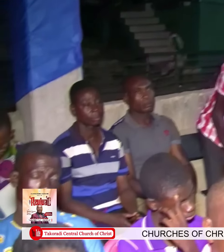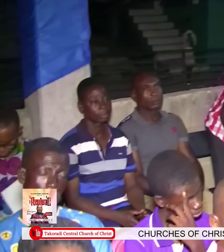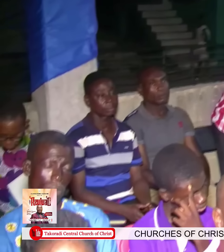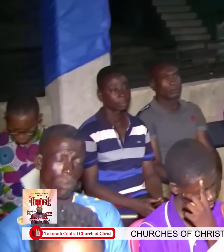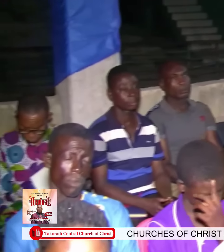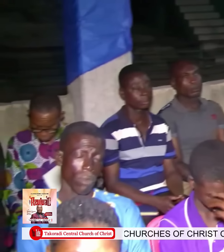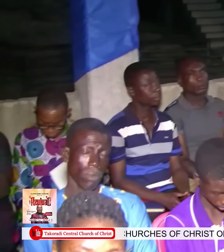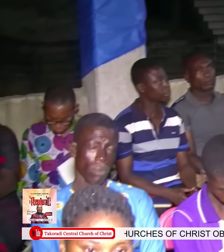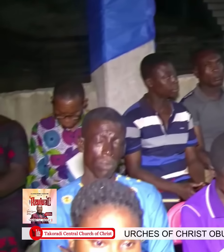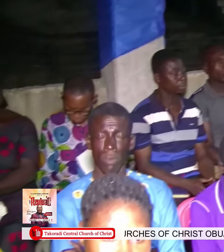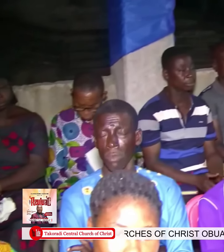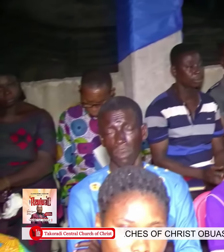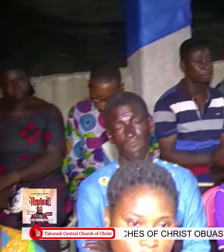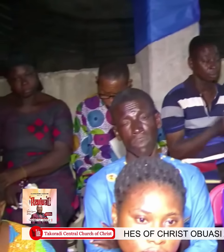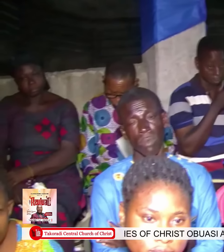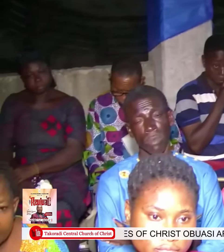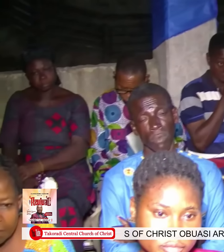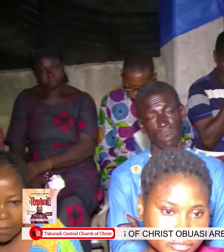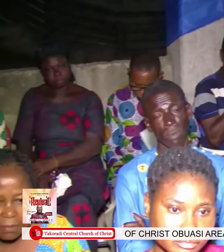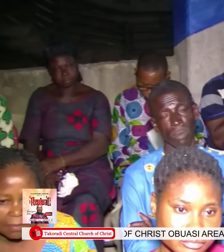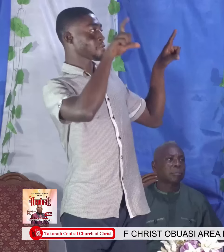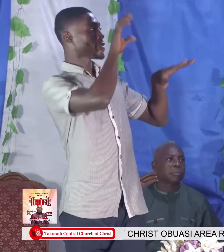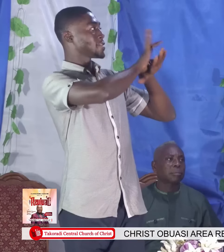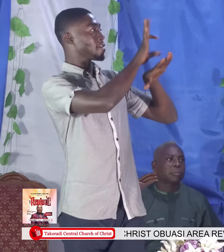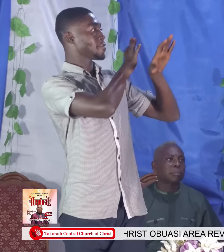bo mo dan anim are you the church of Christ